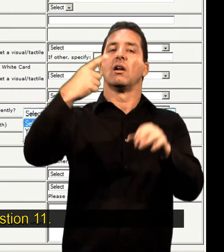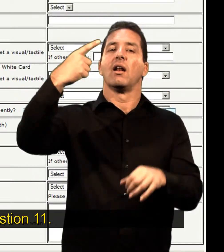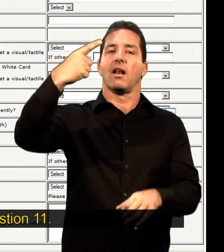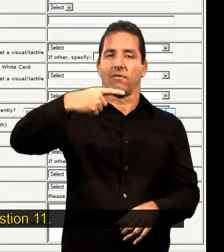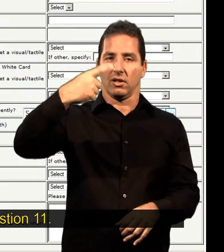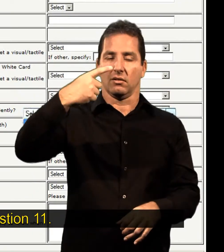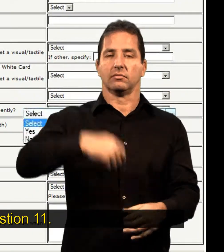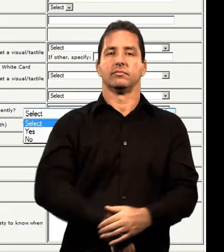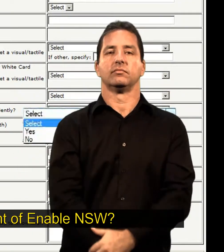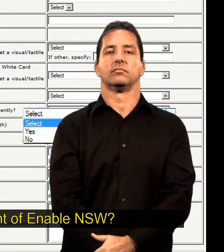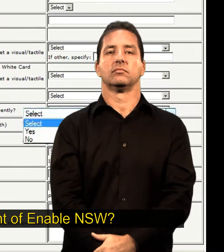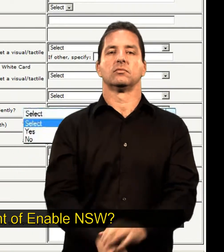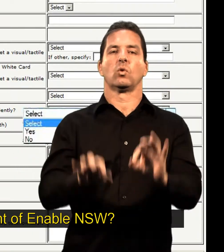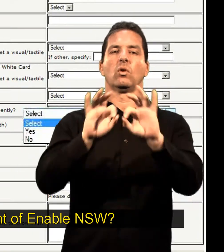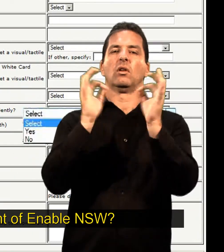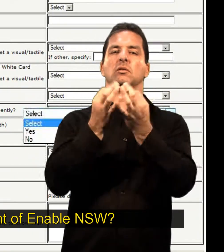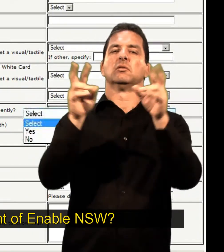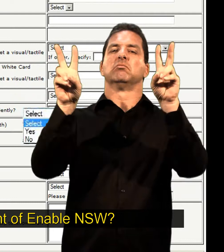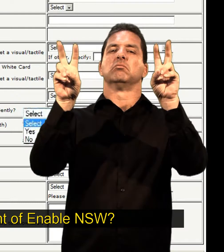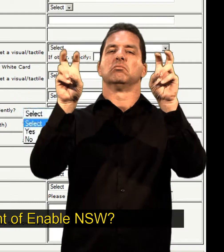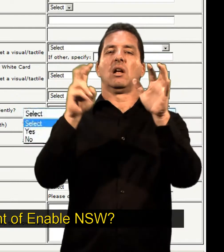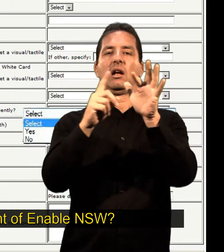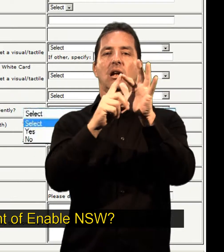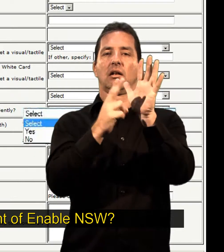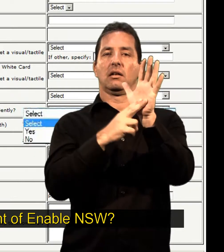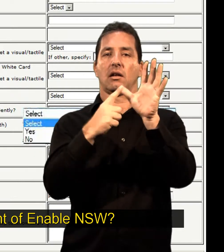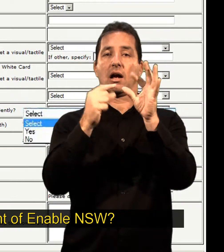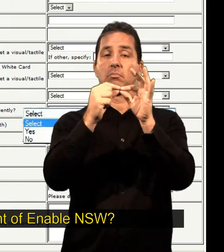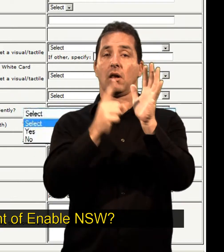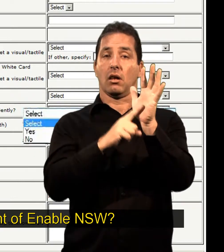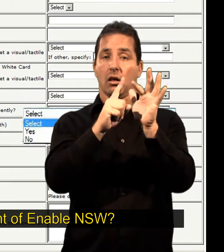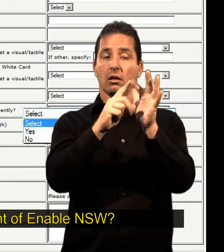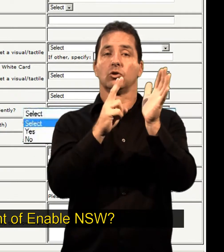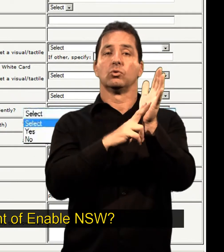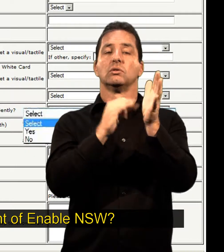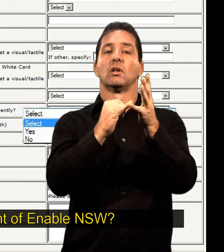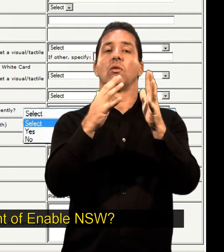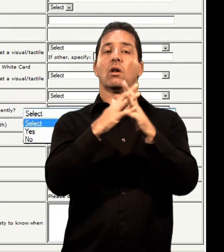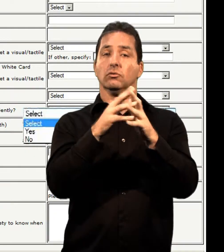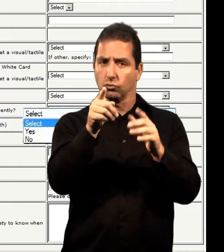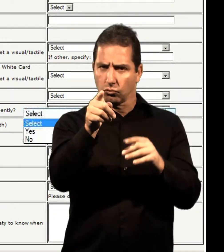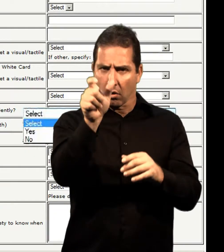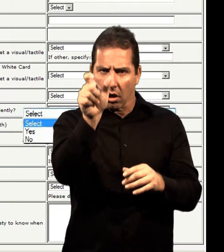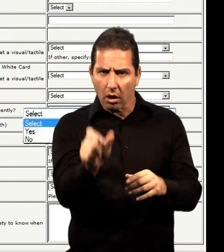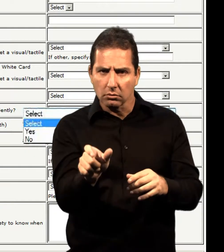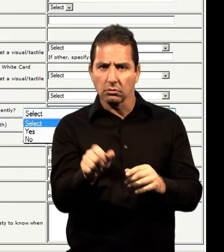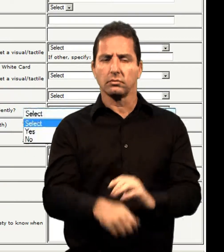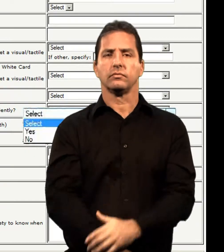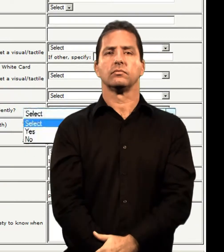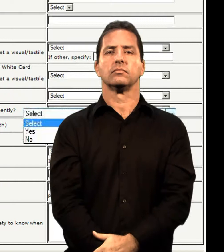Question 11. Are you a client of Enable New South Wales?